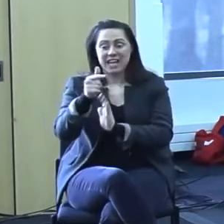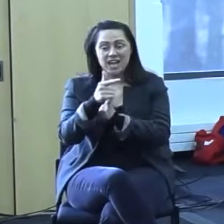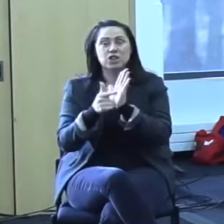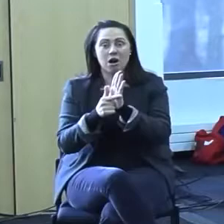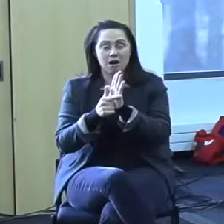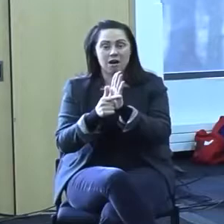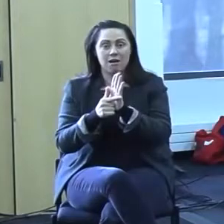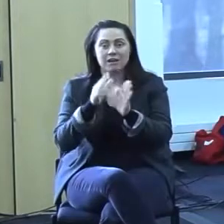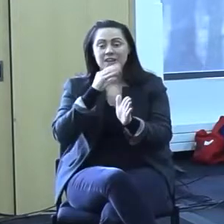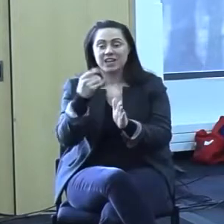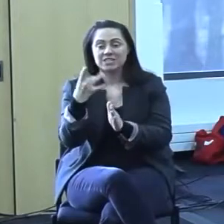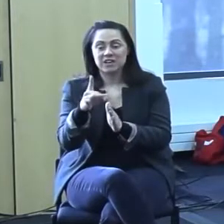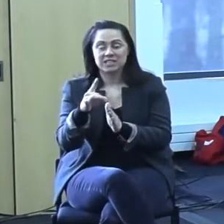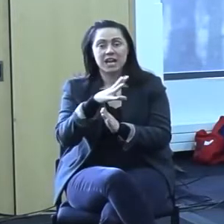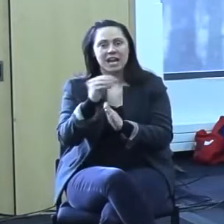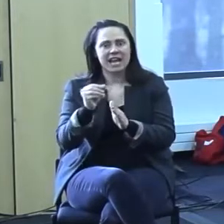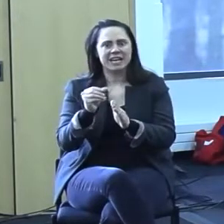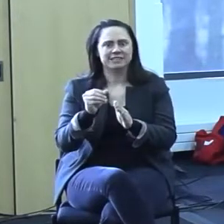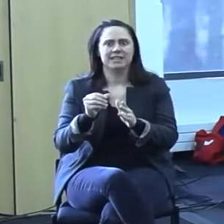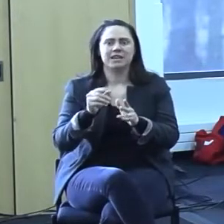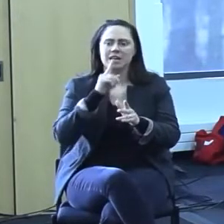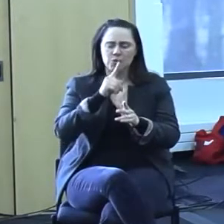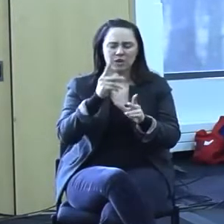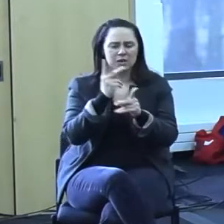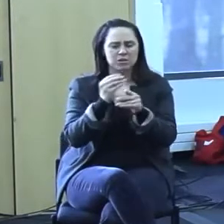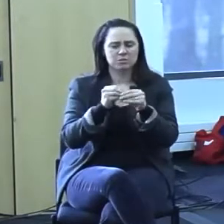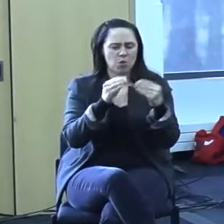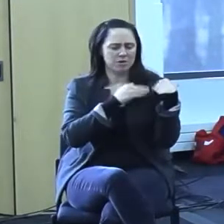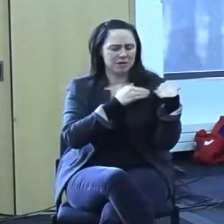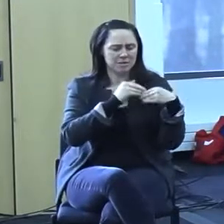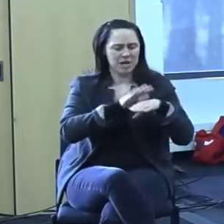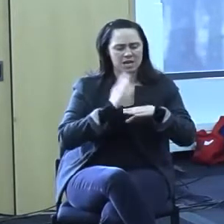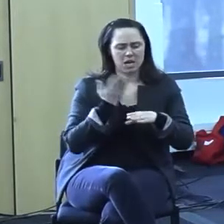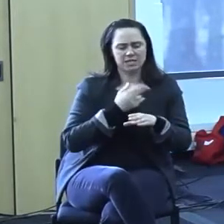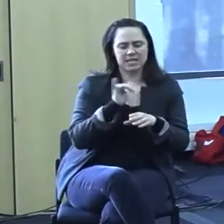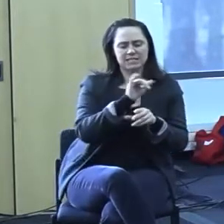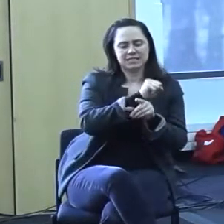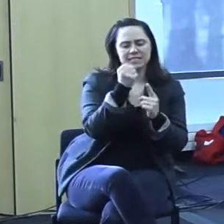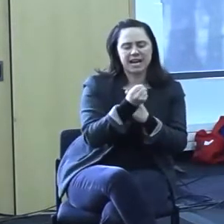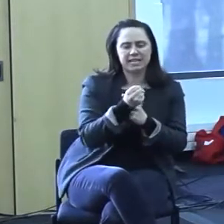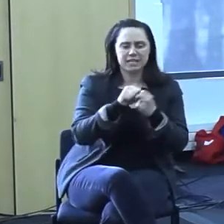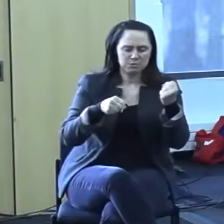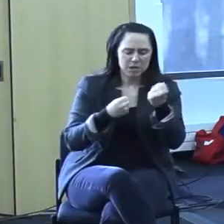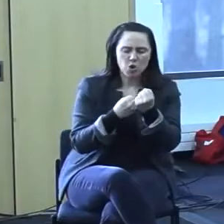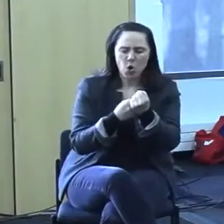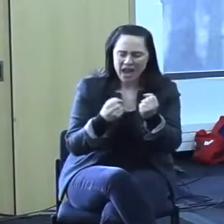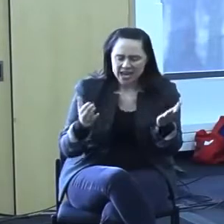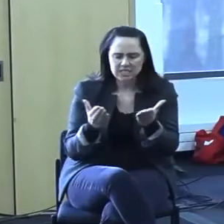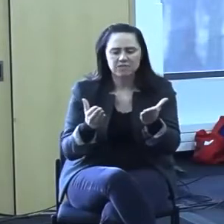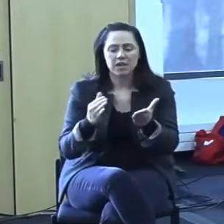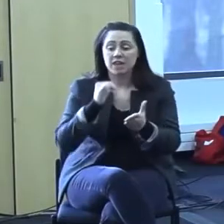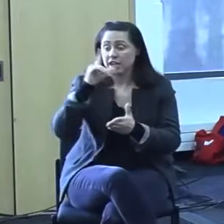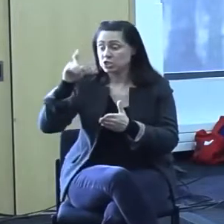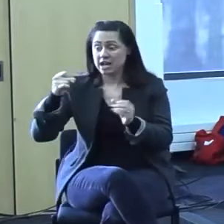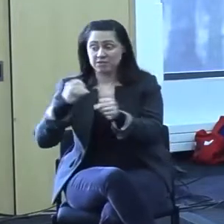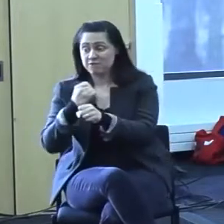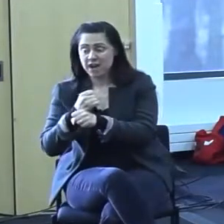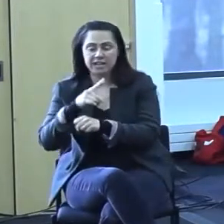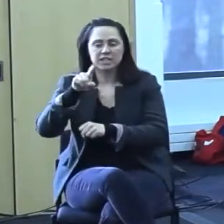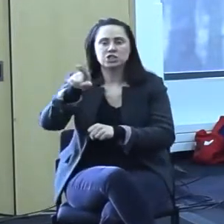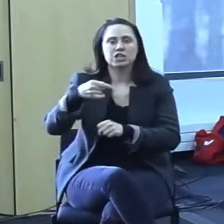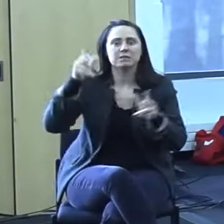bigger onus on us as a society to be proactive. They should not have to fight to be heard. They should just be heard like everybody else rather than